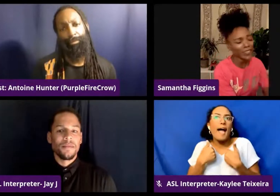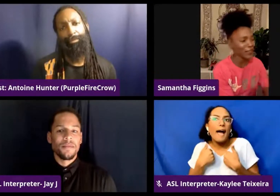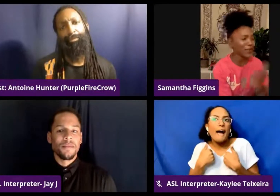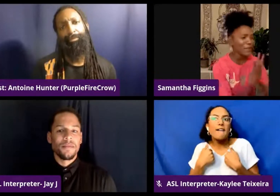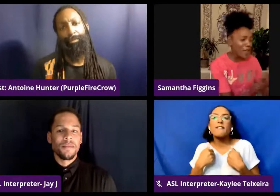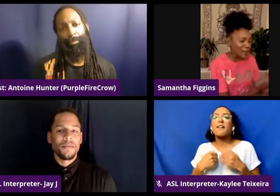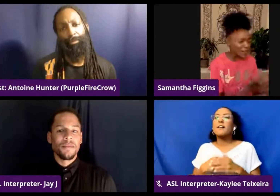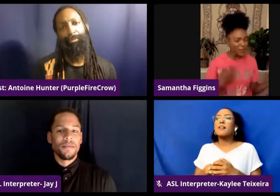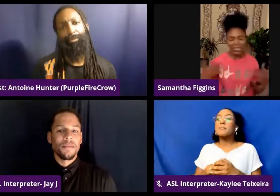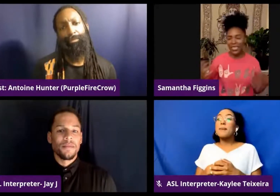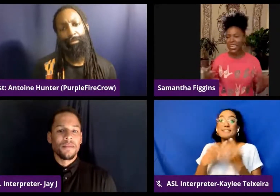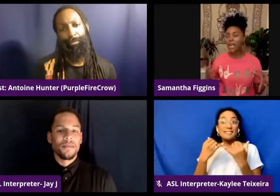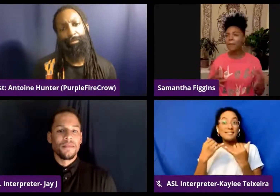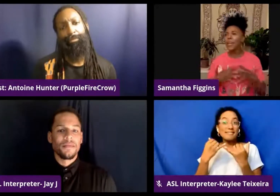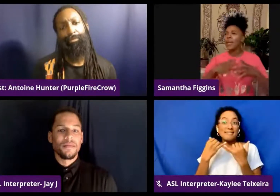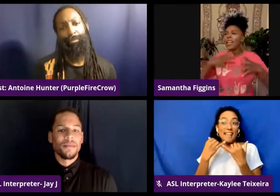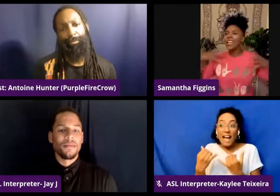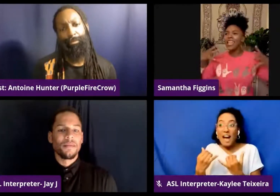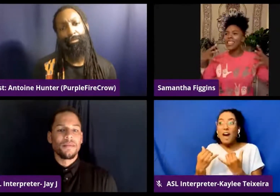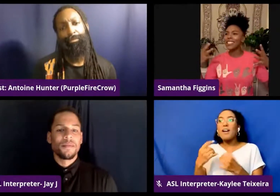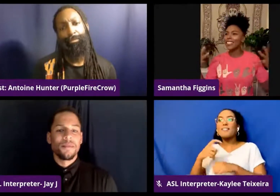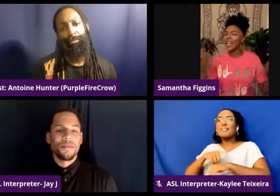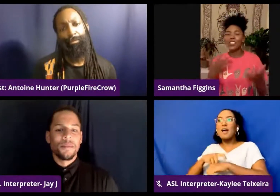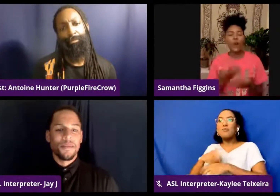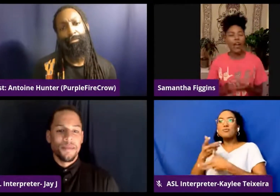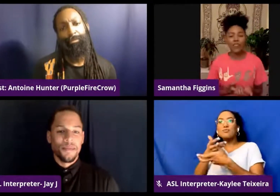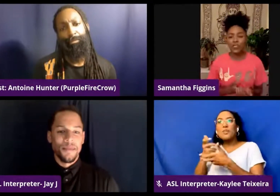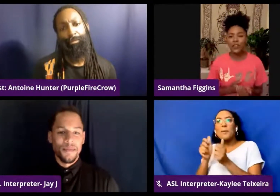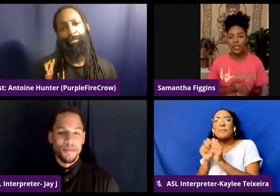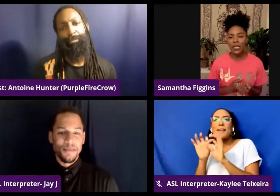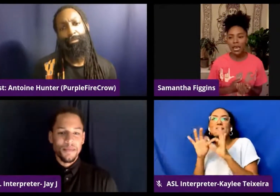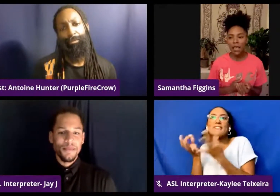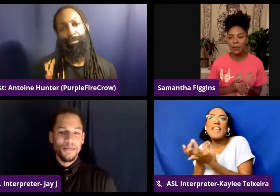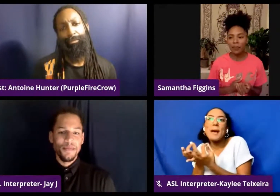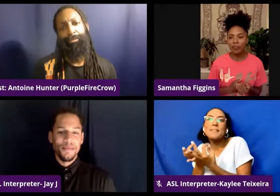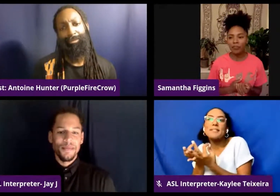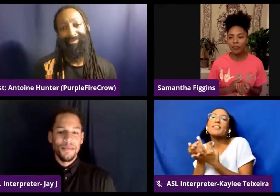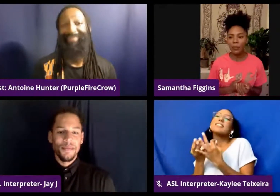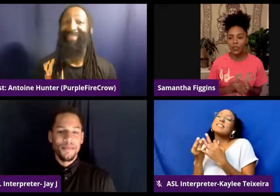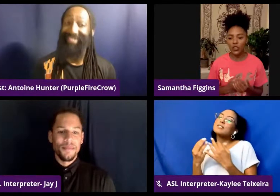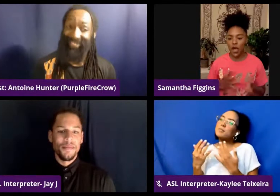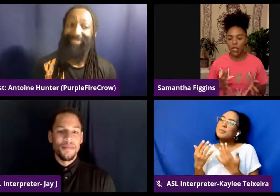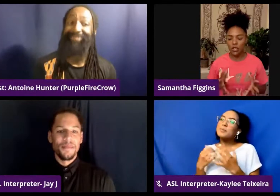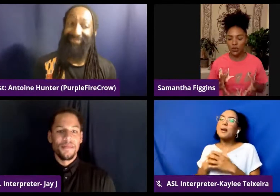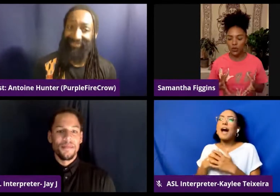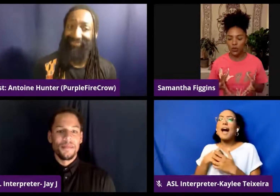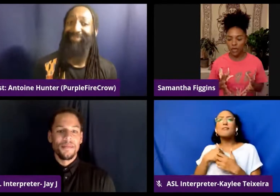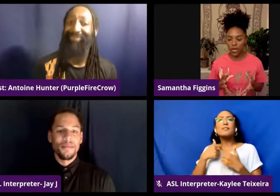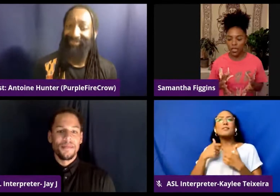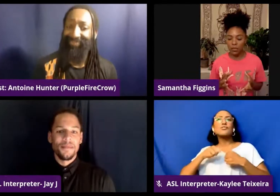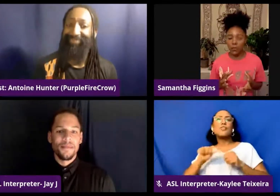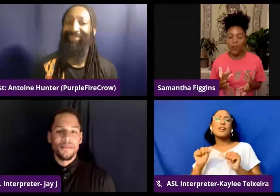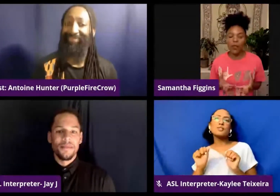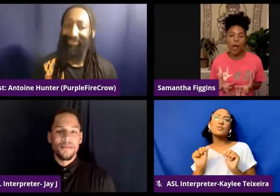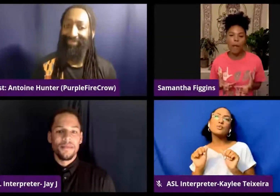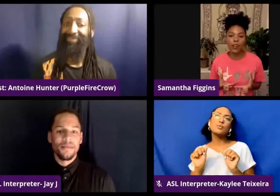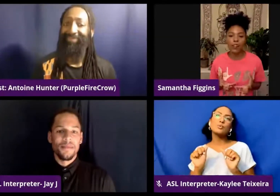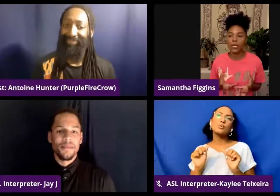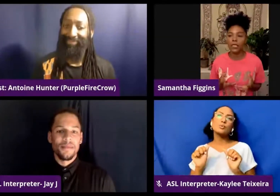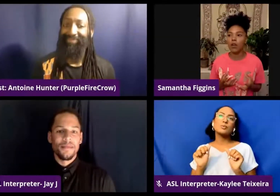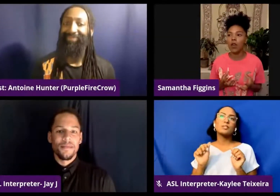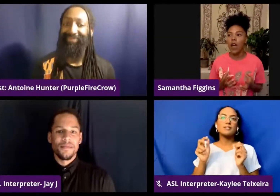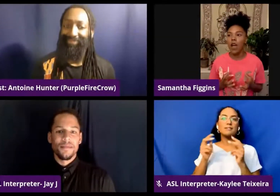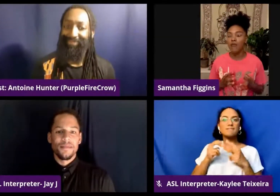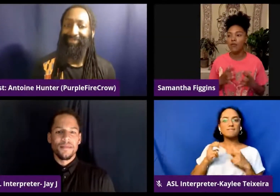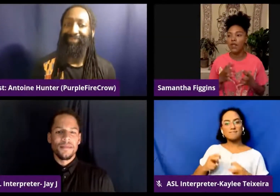to, talk to my family as much as like that. And yeah, so I've just really been trying to explore that part